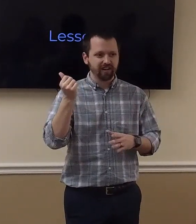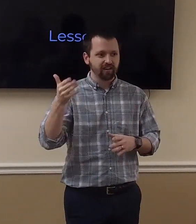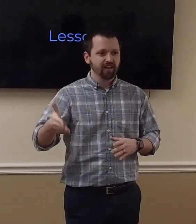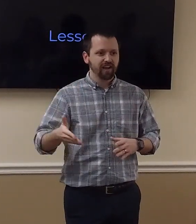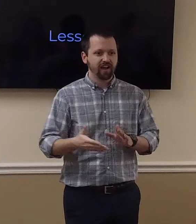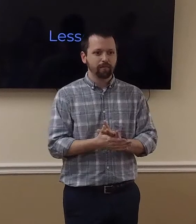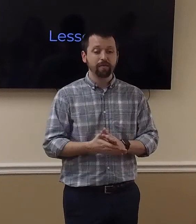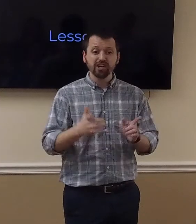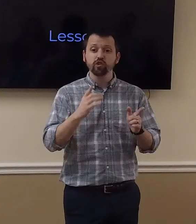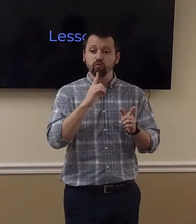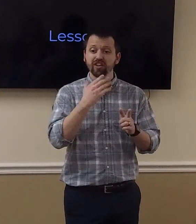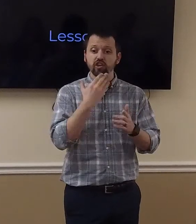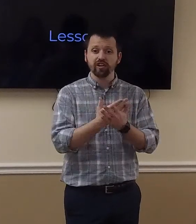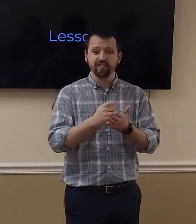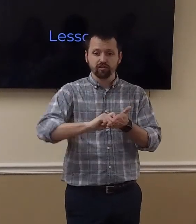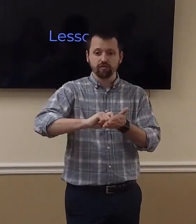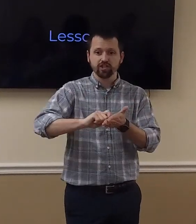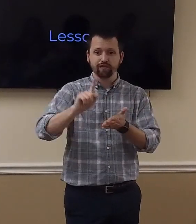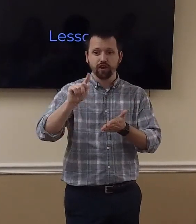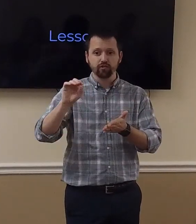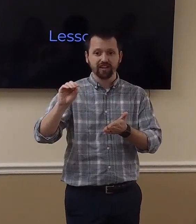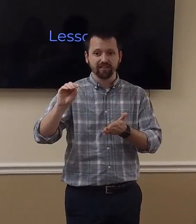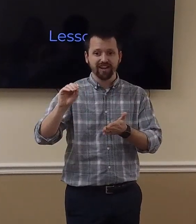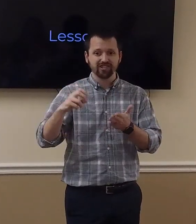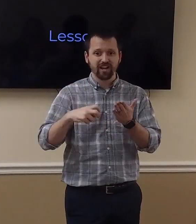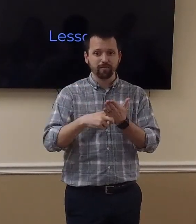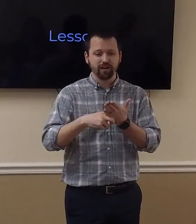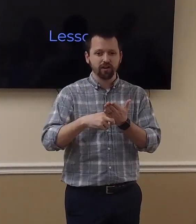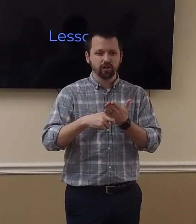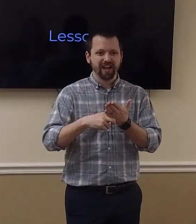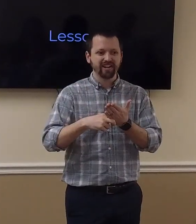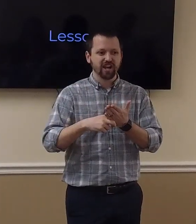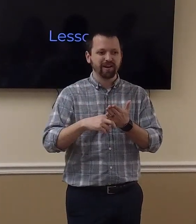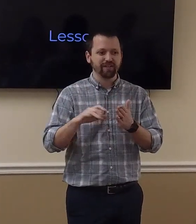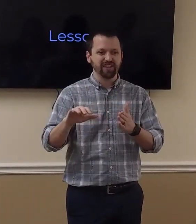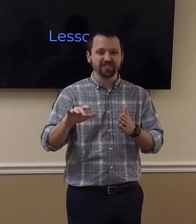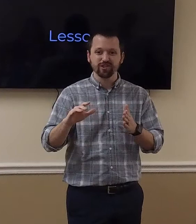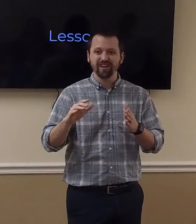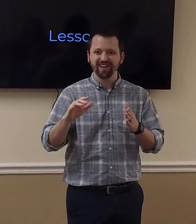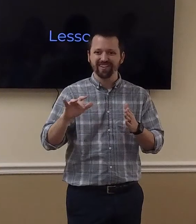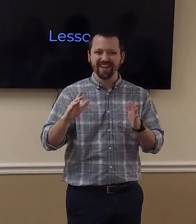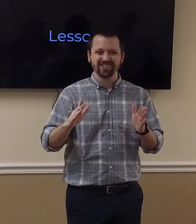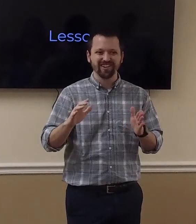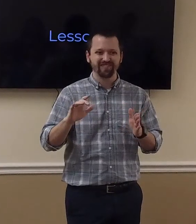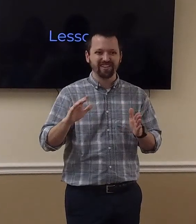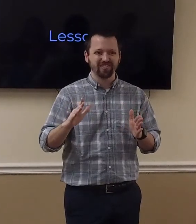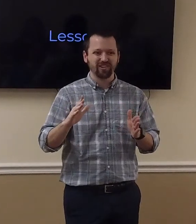there. And I'm actually really good at selling scratch-off lotto tickets. I had a job at a convenience store. I was a cashier at a convenience store